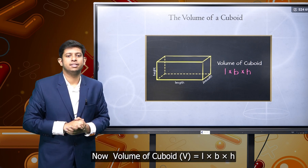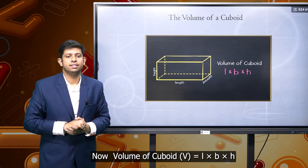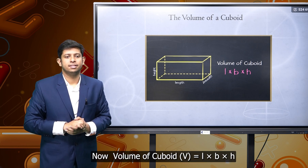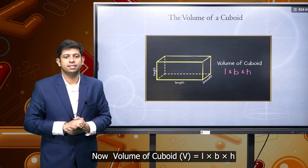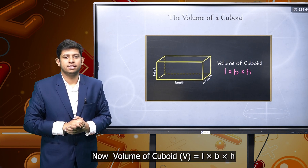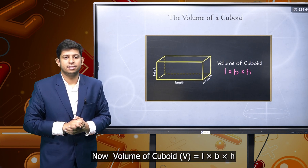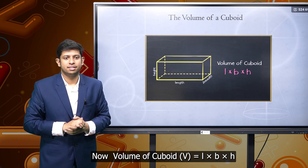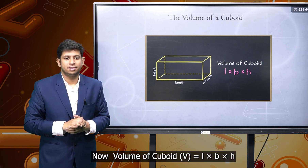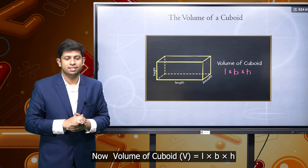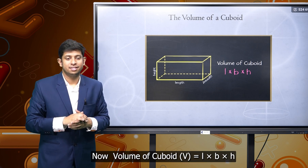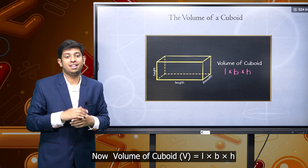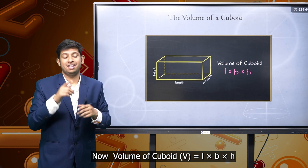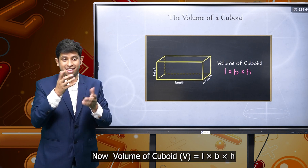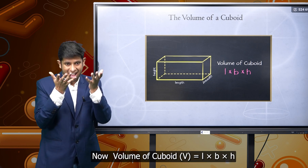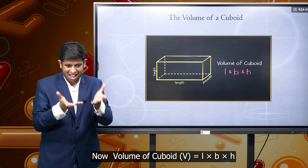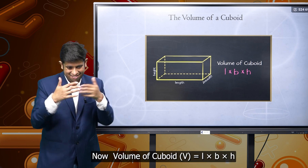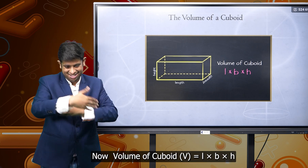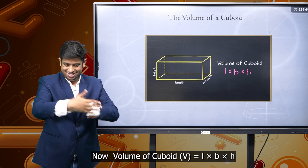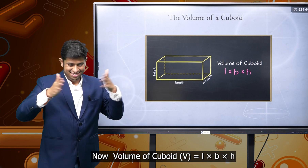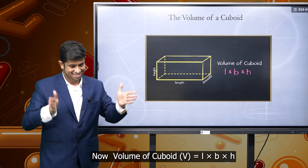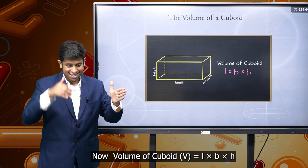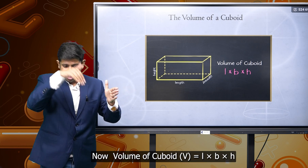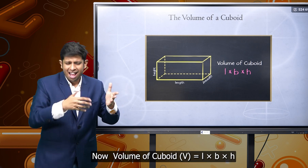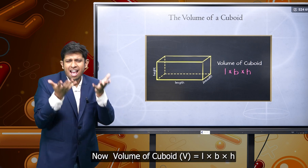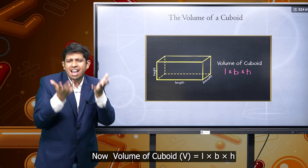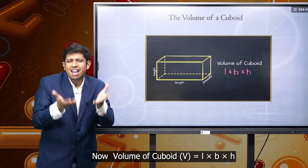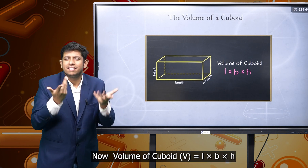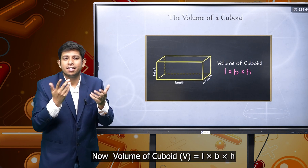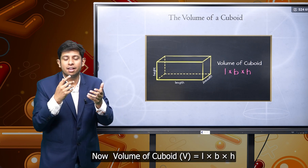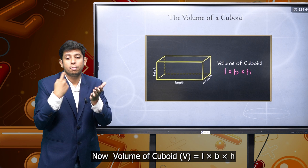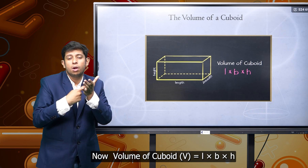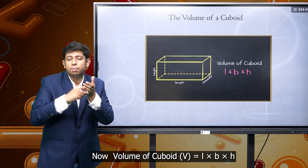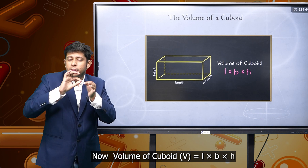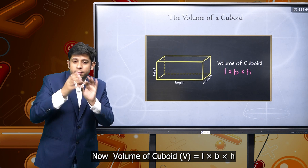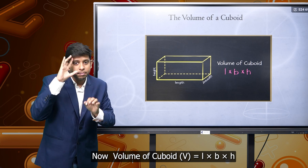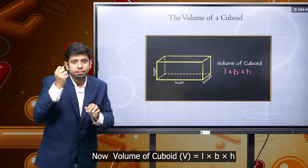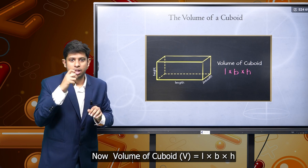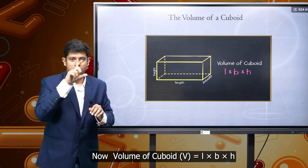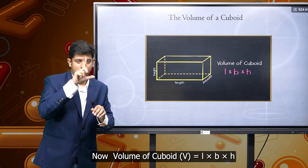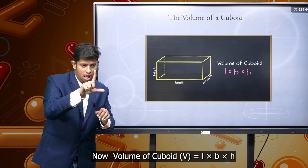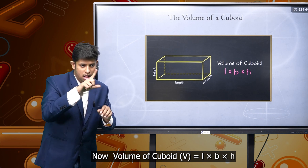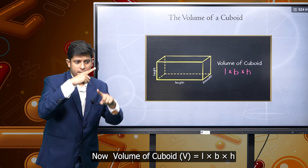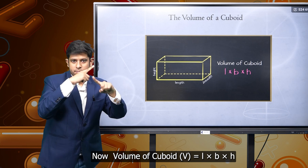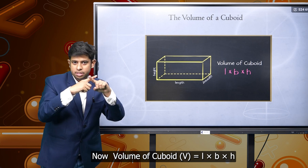Now, volume of cuboid V is equal to L into B into H.